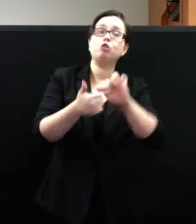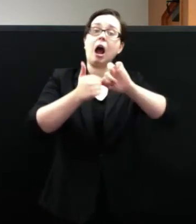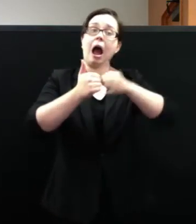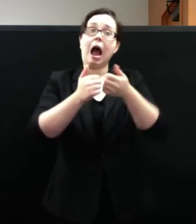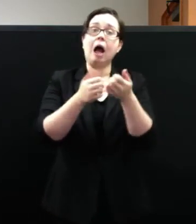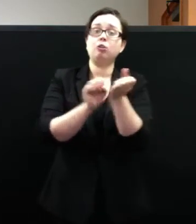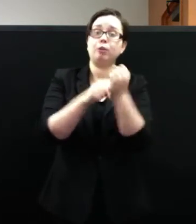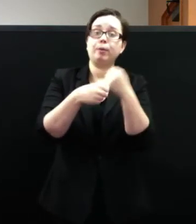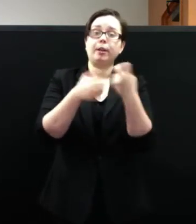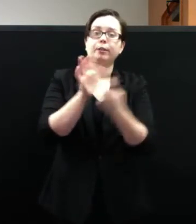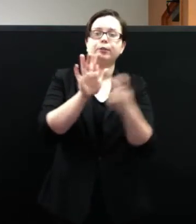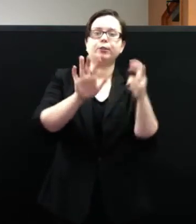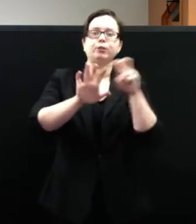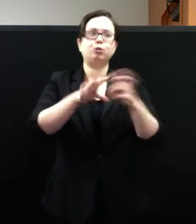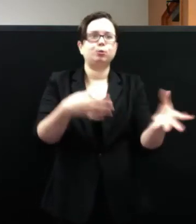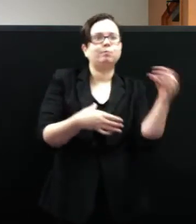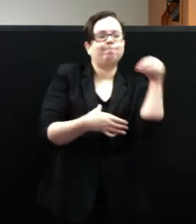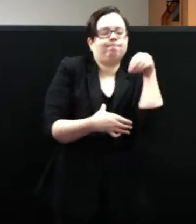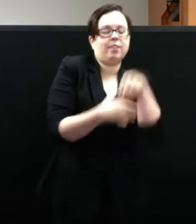happens then? Well, here's what happens.